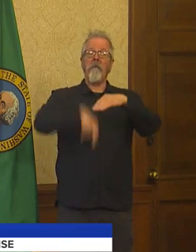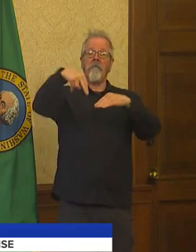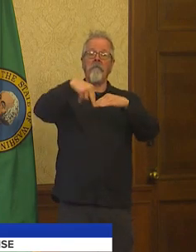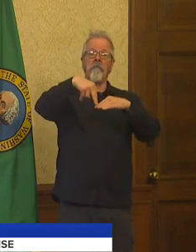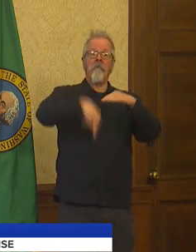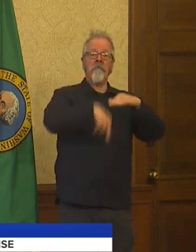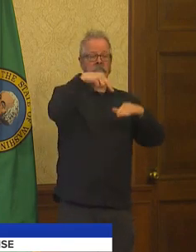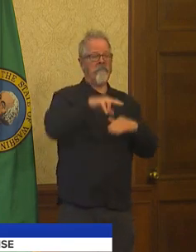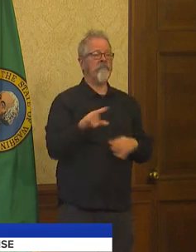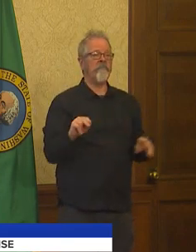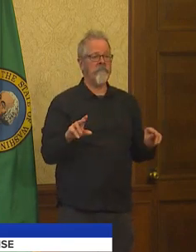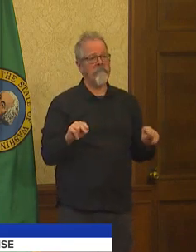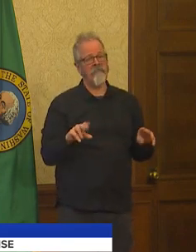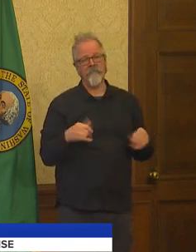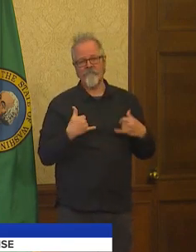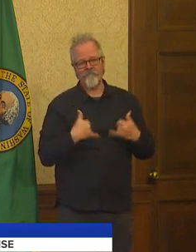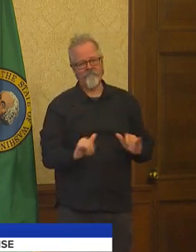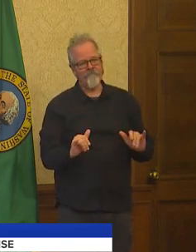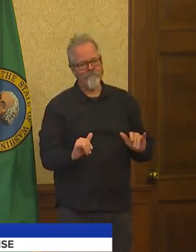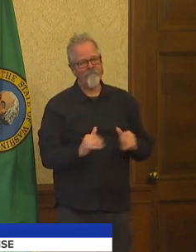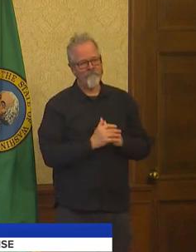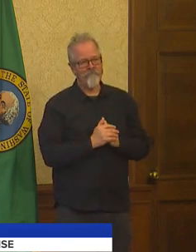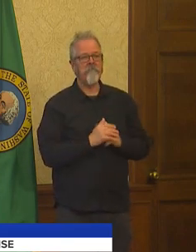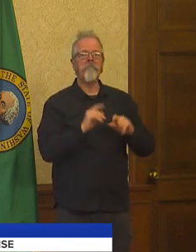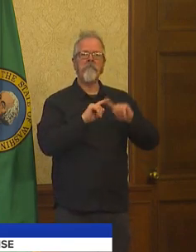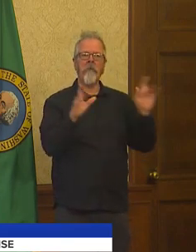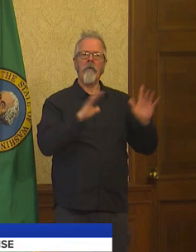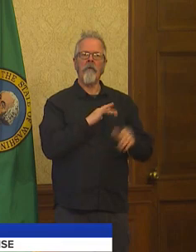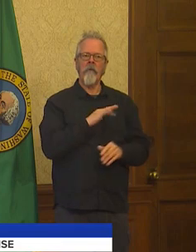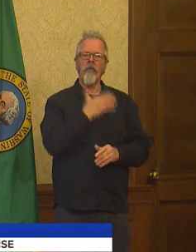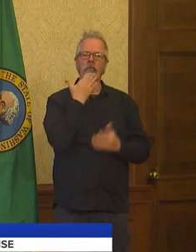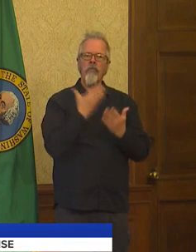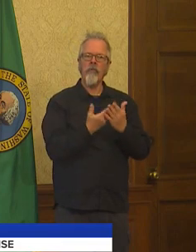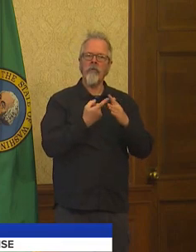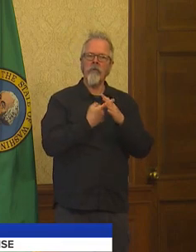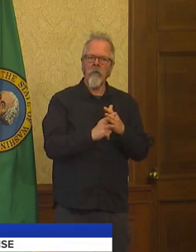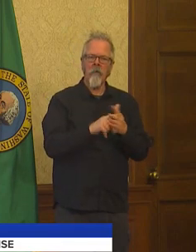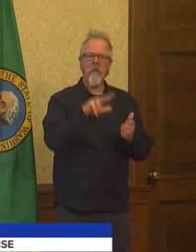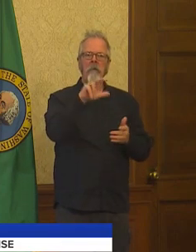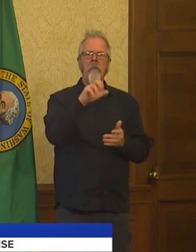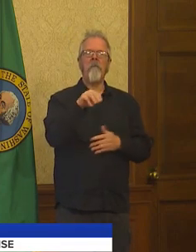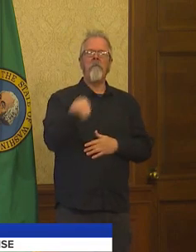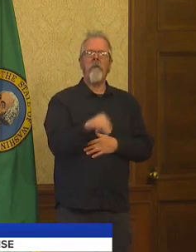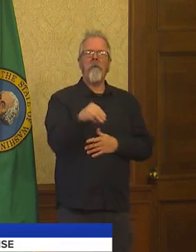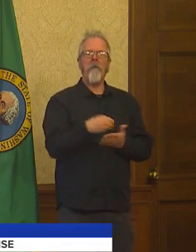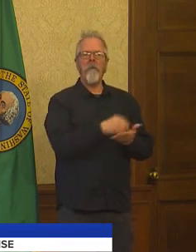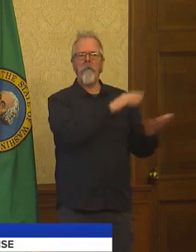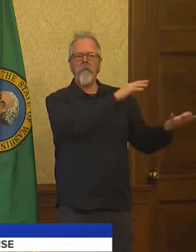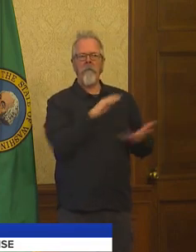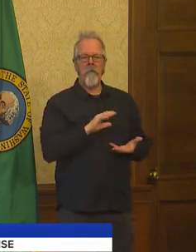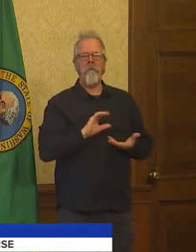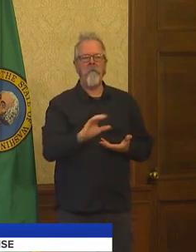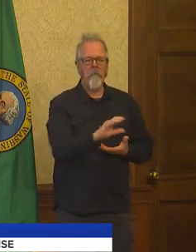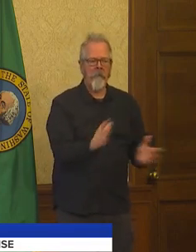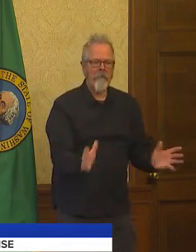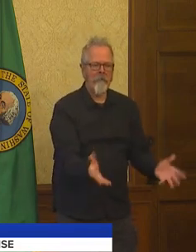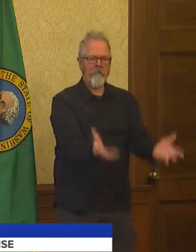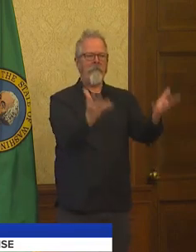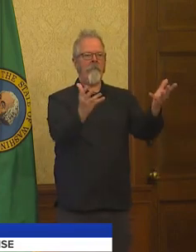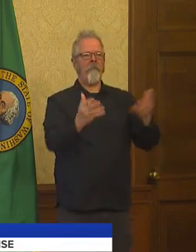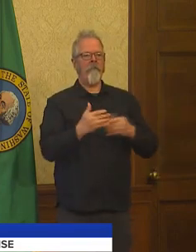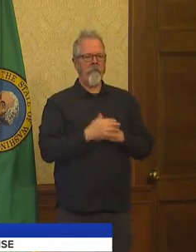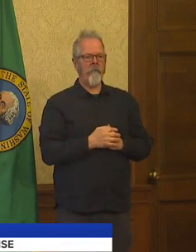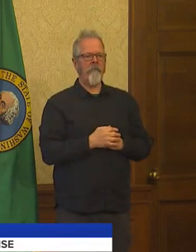keep us going. Contrary to what some senators have said, bankruptcy for any community should not be an